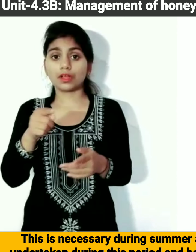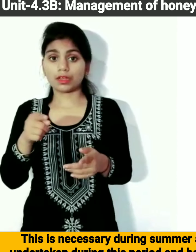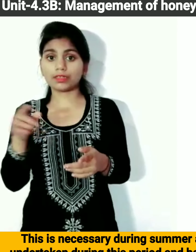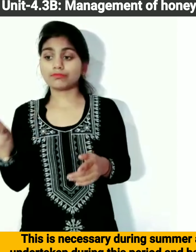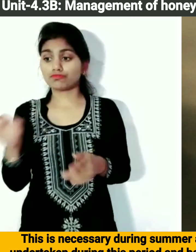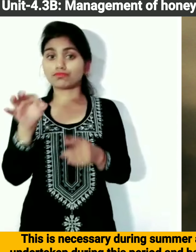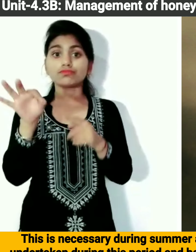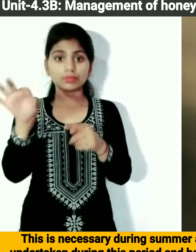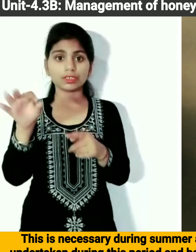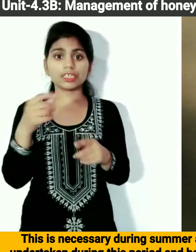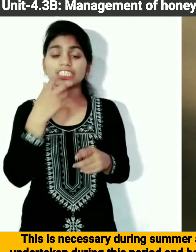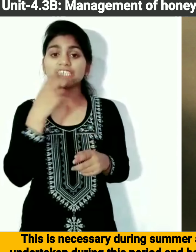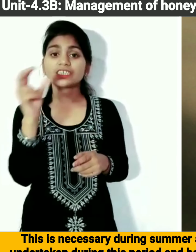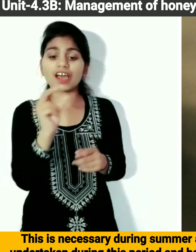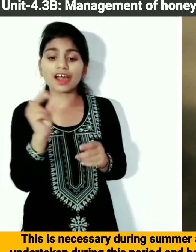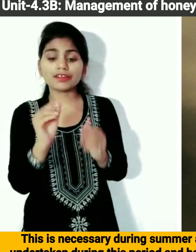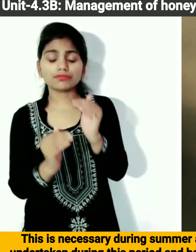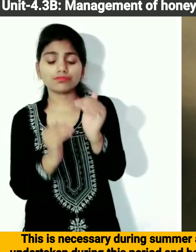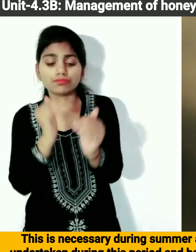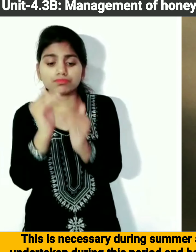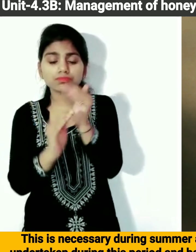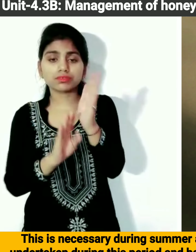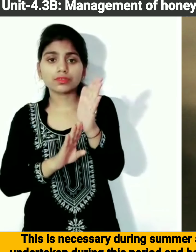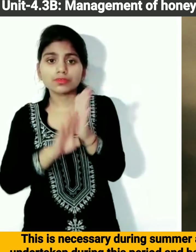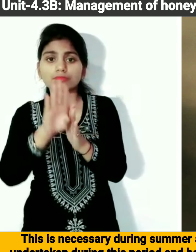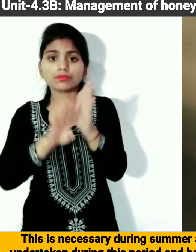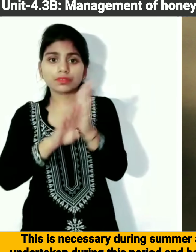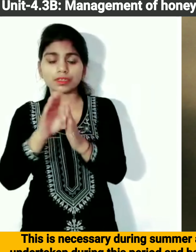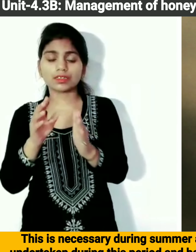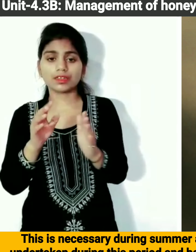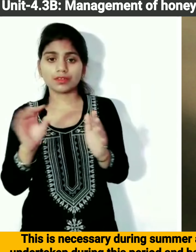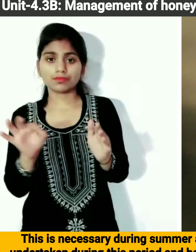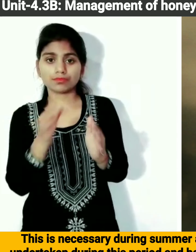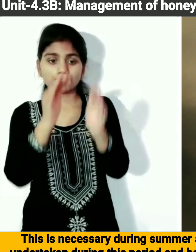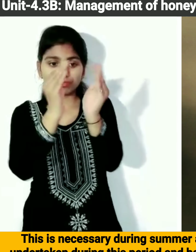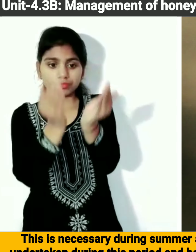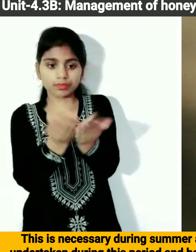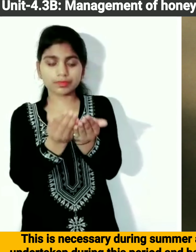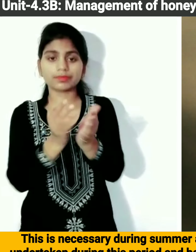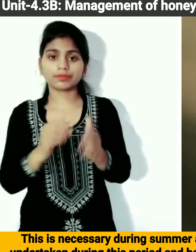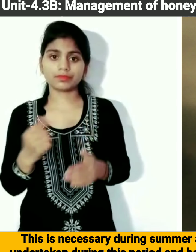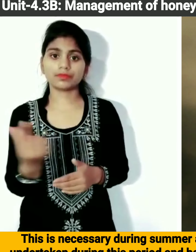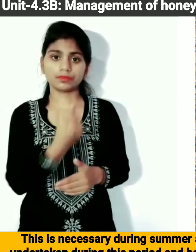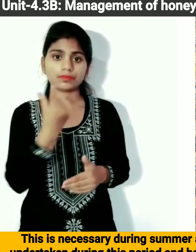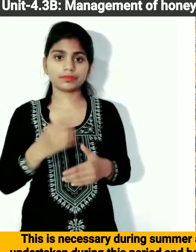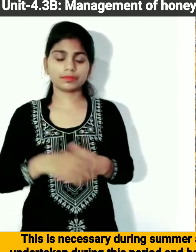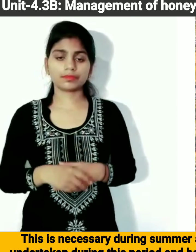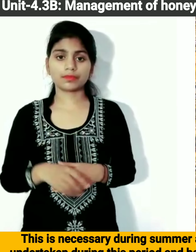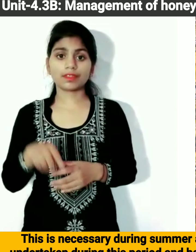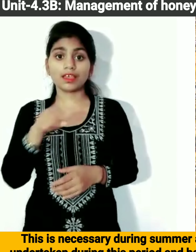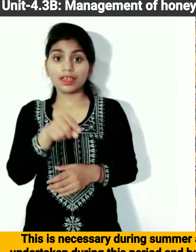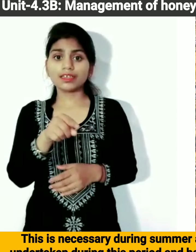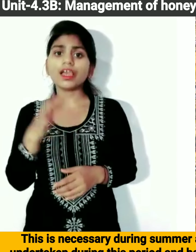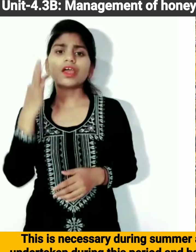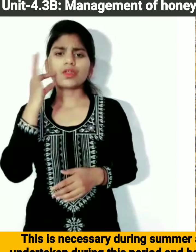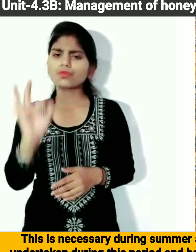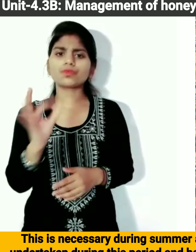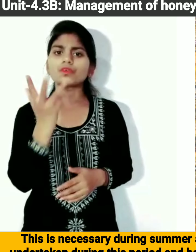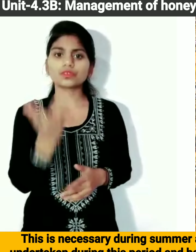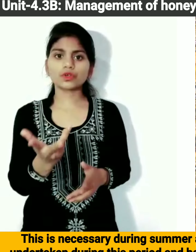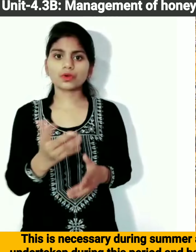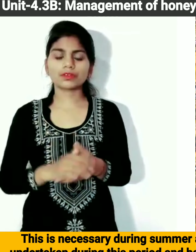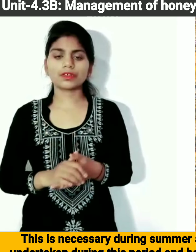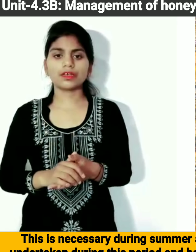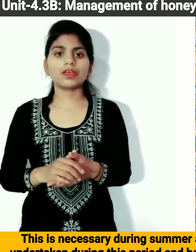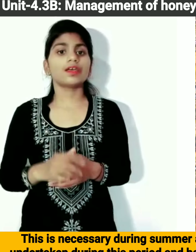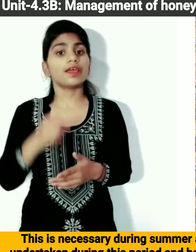is necessary during summer as stock multiplication or queen bee